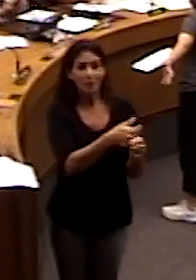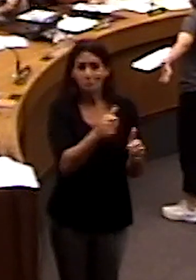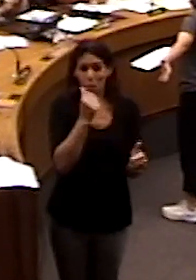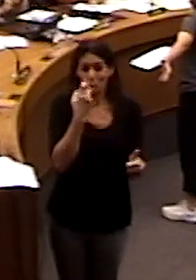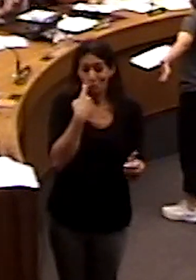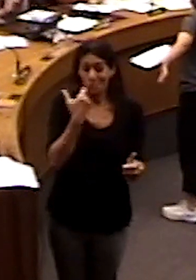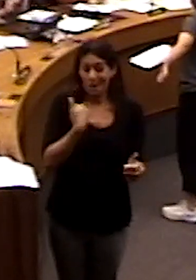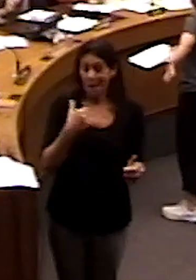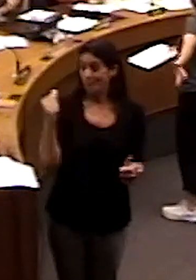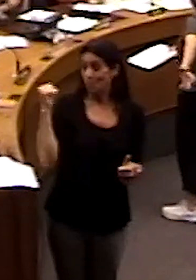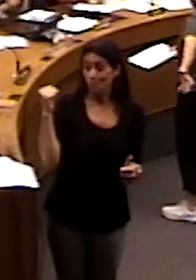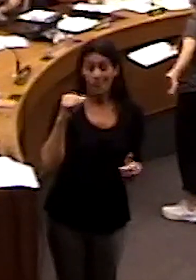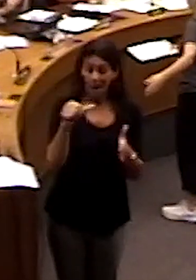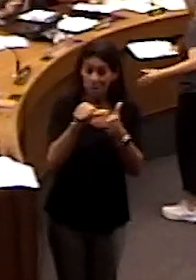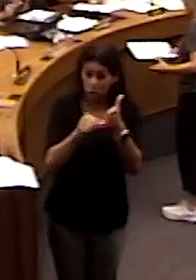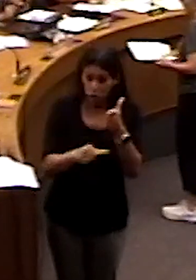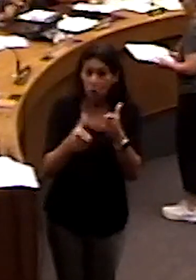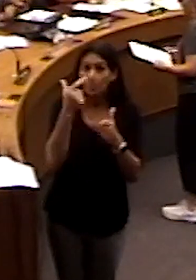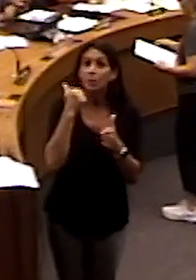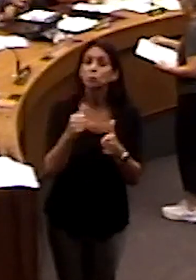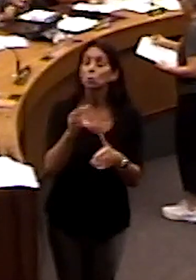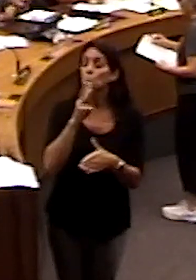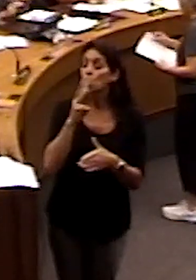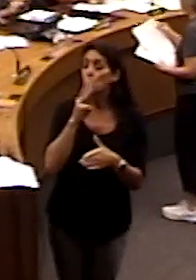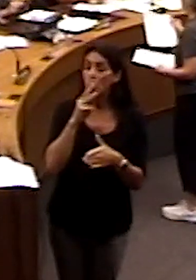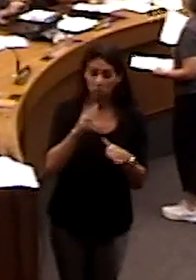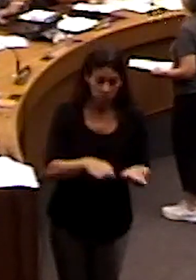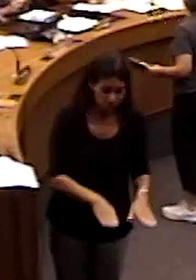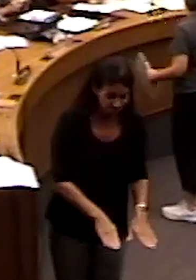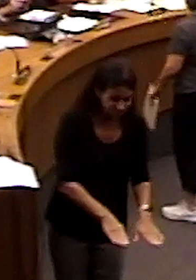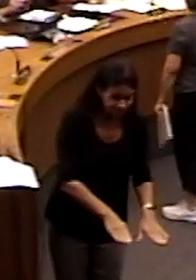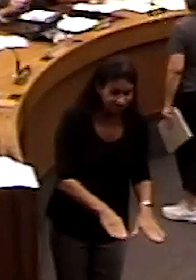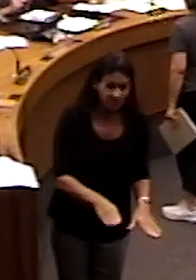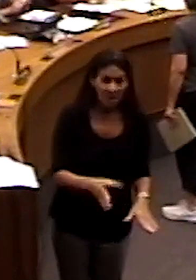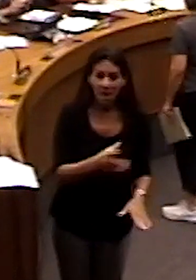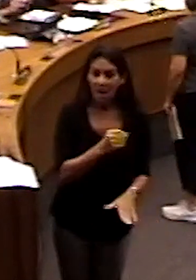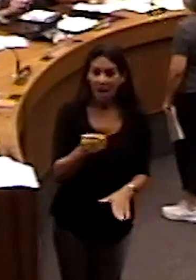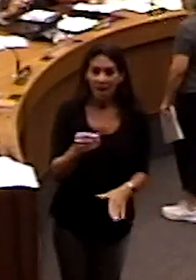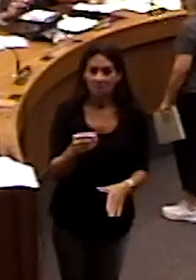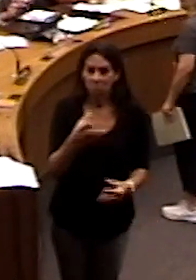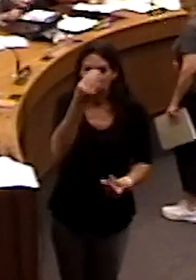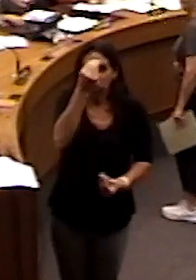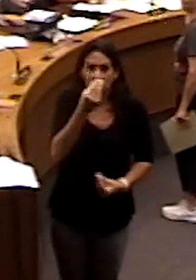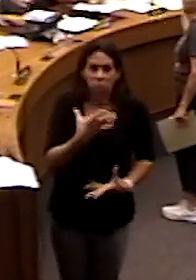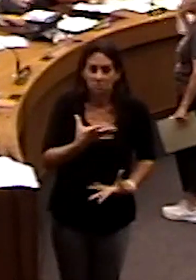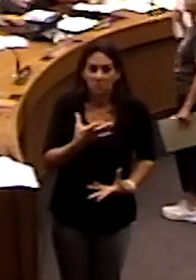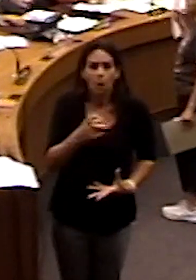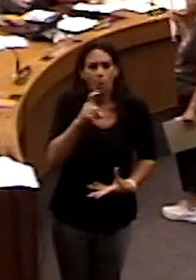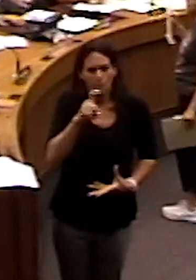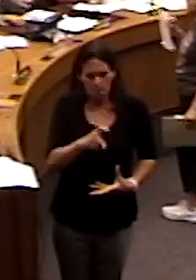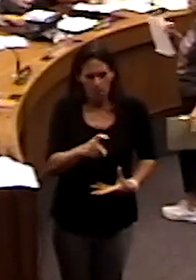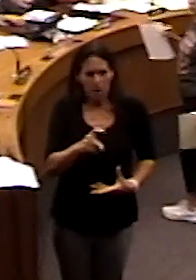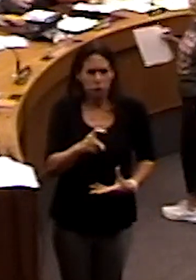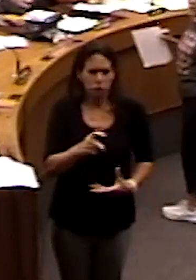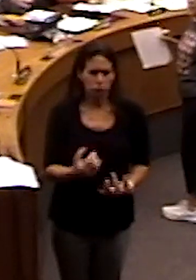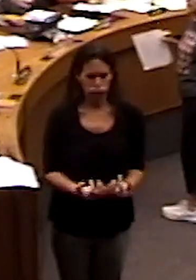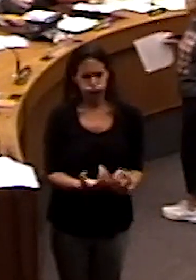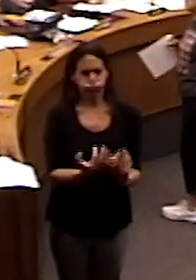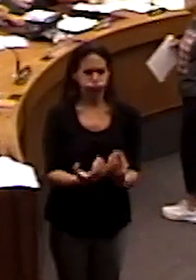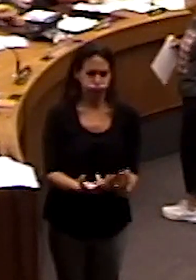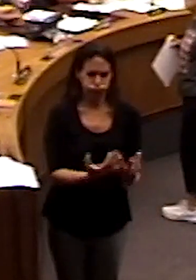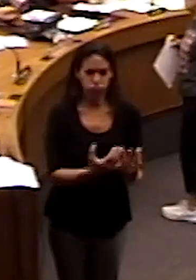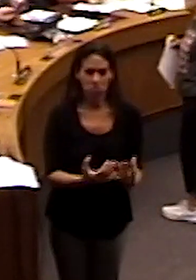surgery. And because of water condition, and of course the note that we get about boiling your water and don't do this and don't do